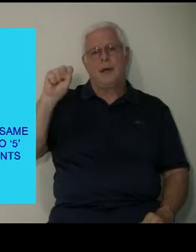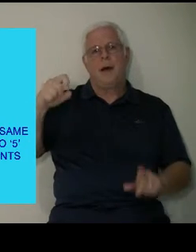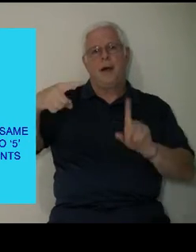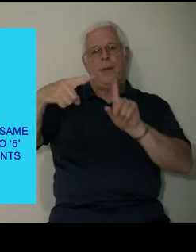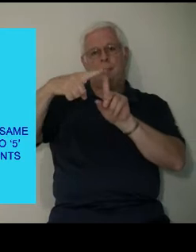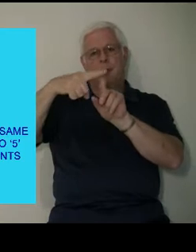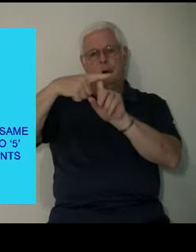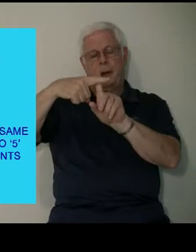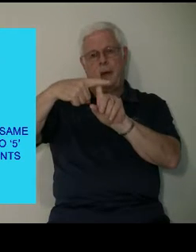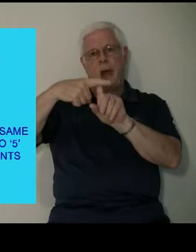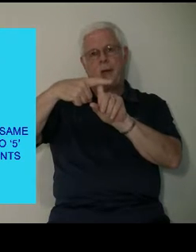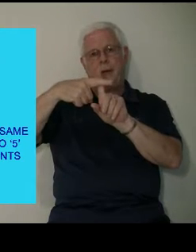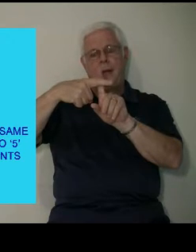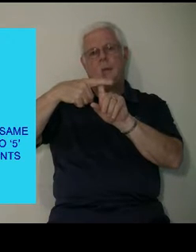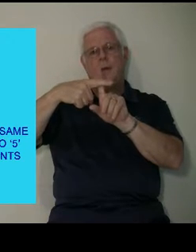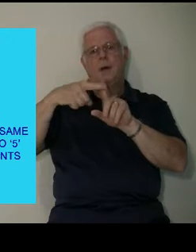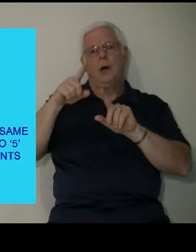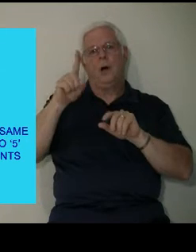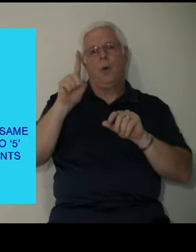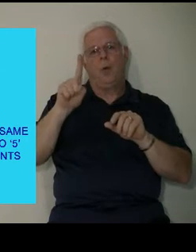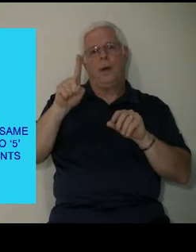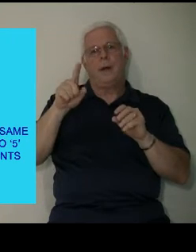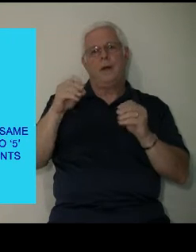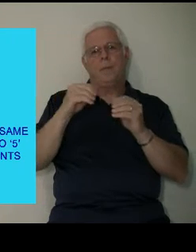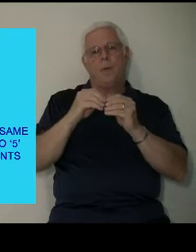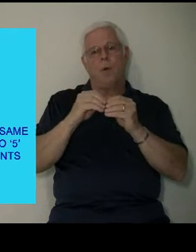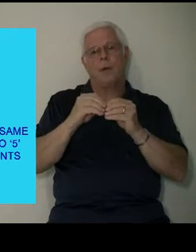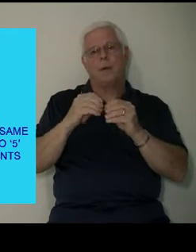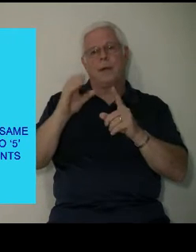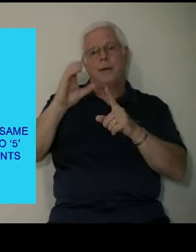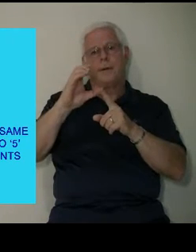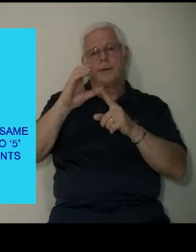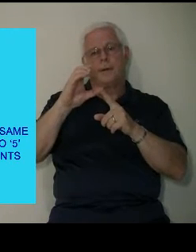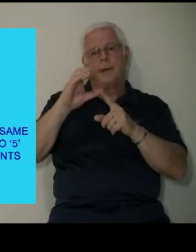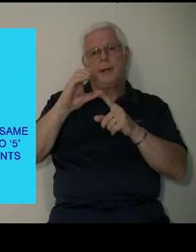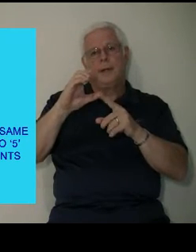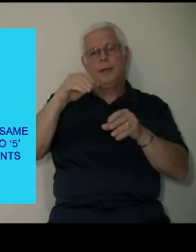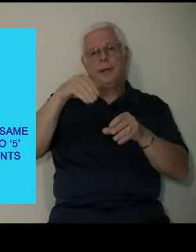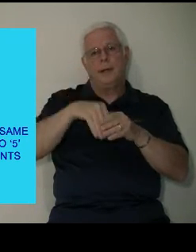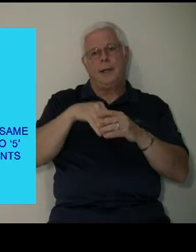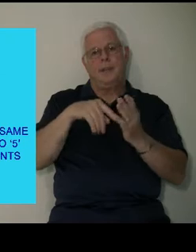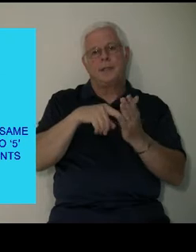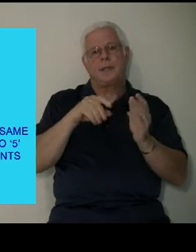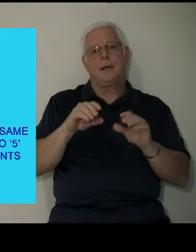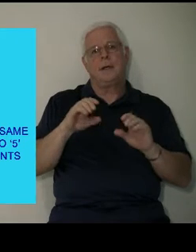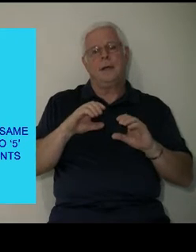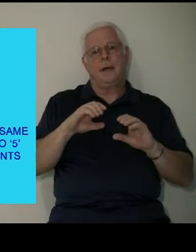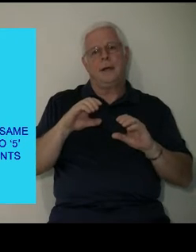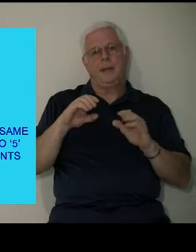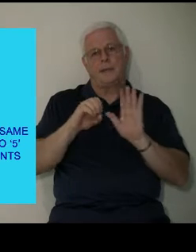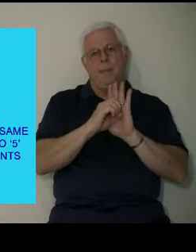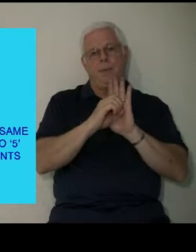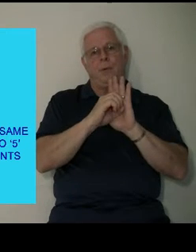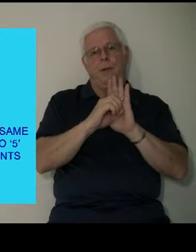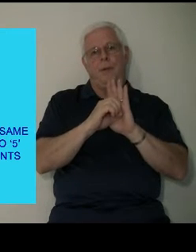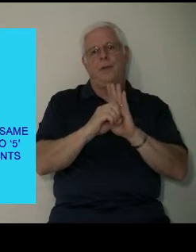and then we're going to concatenate one more character. In this example,